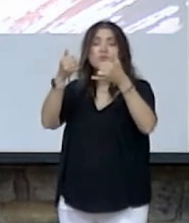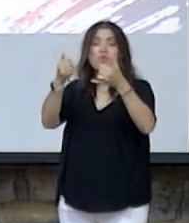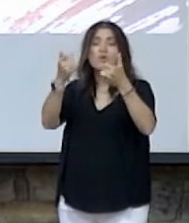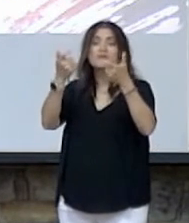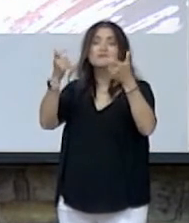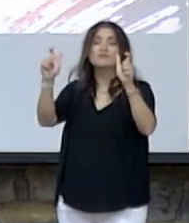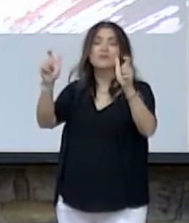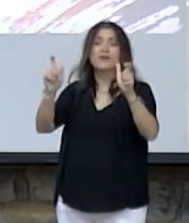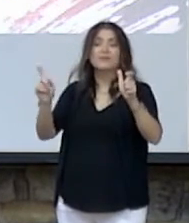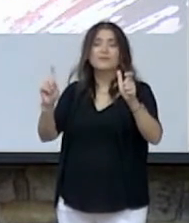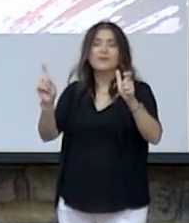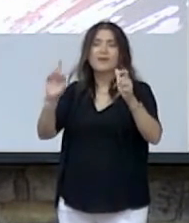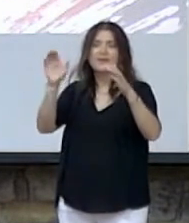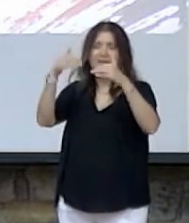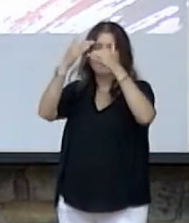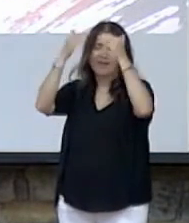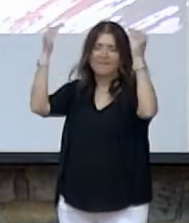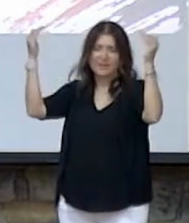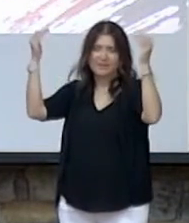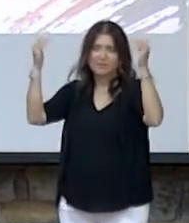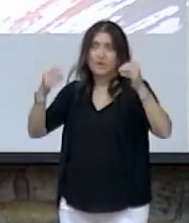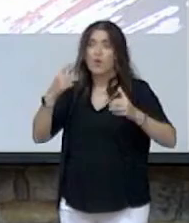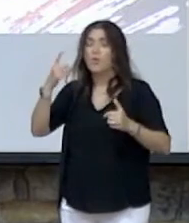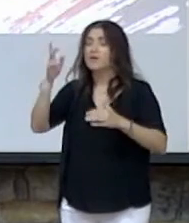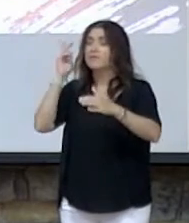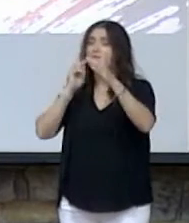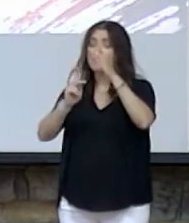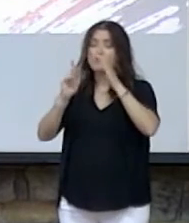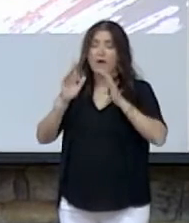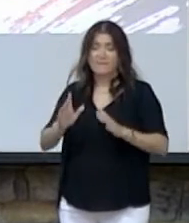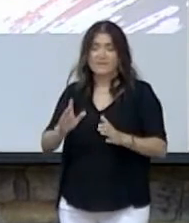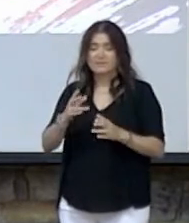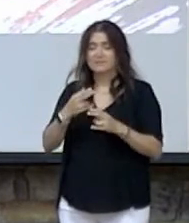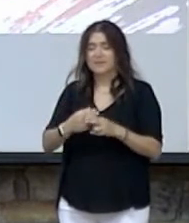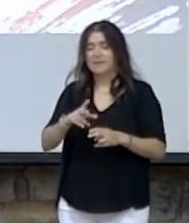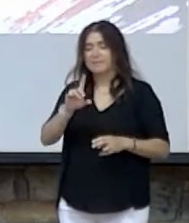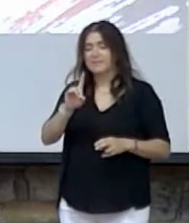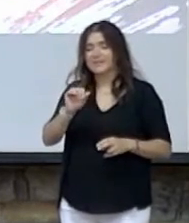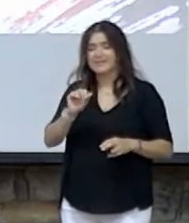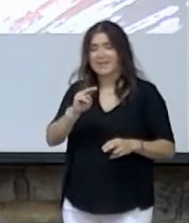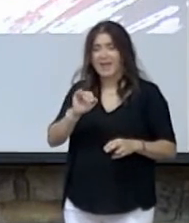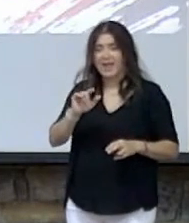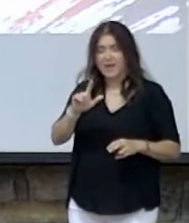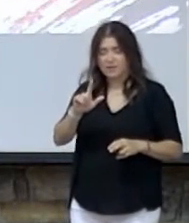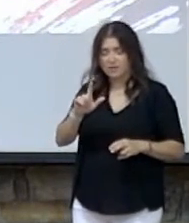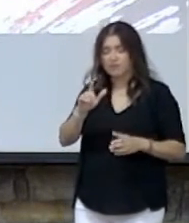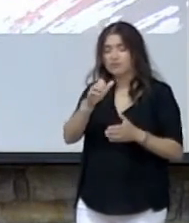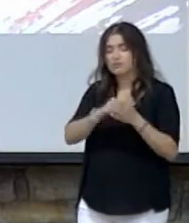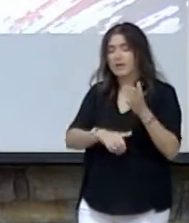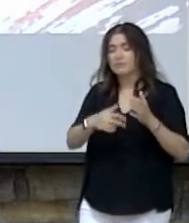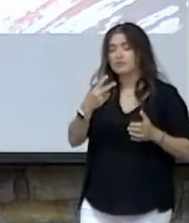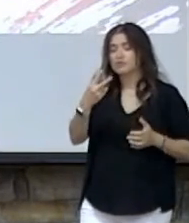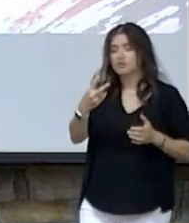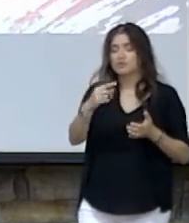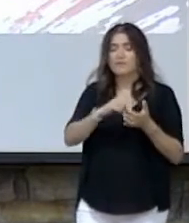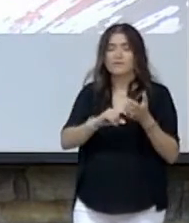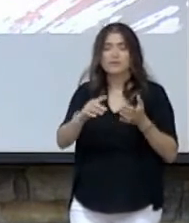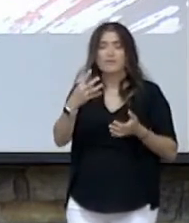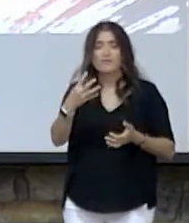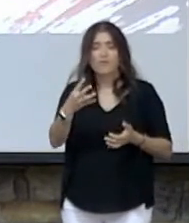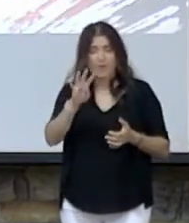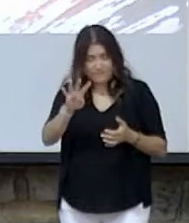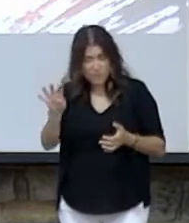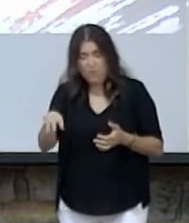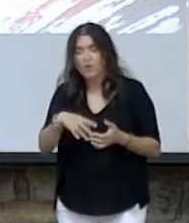in heaven. One of those prophets in the Old Testament, Daniel, chapter 2 and verse 44, would prophesy